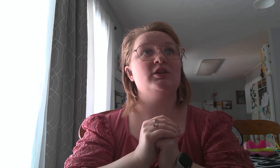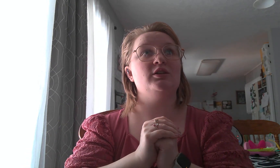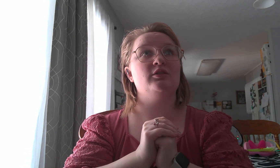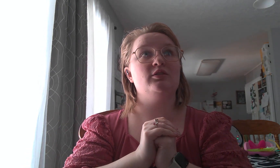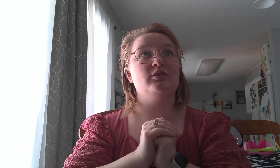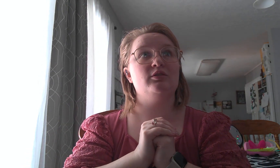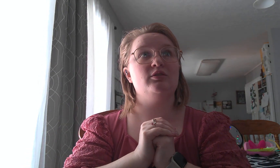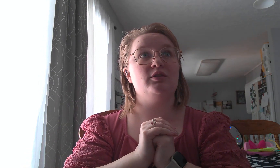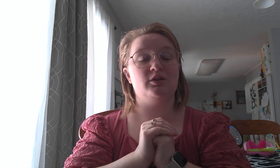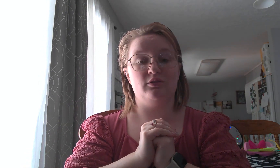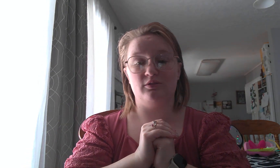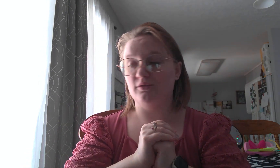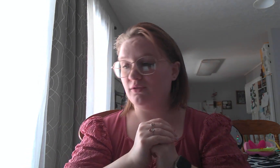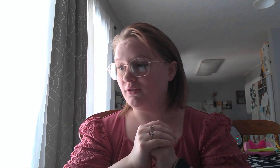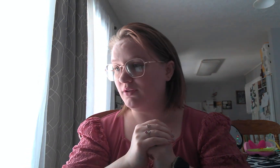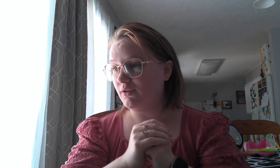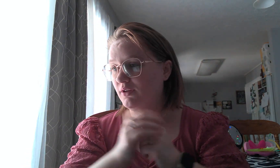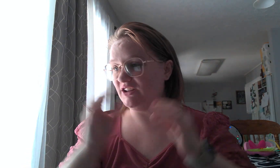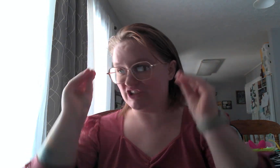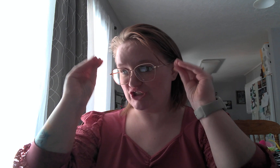culturally aware